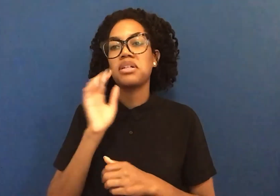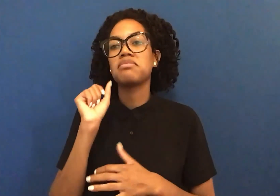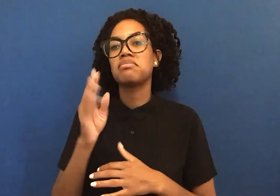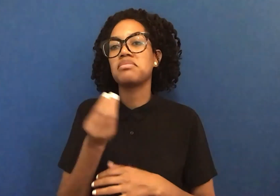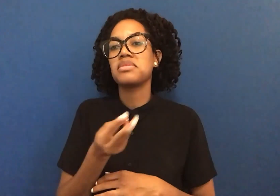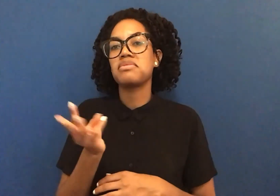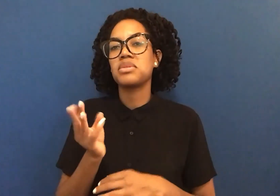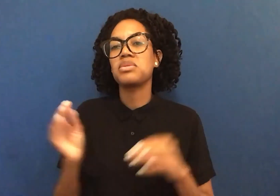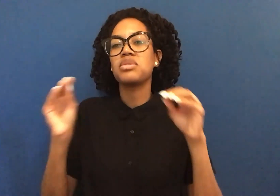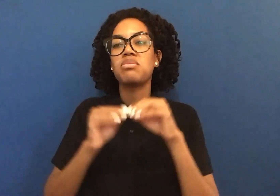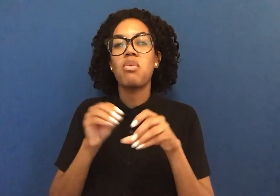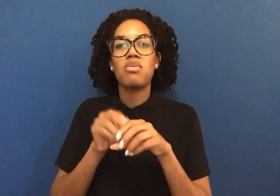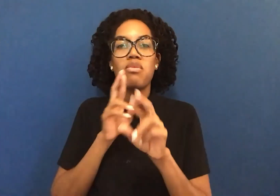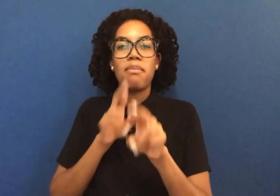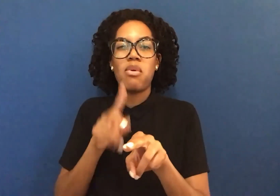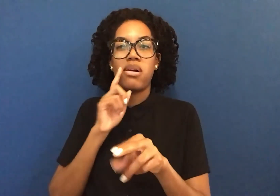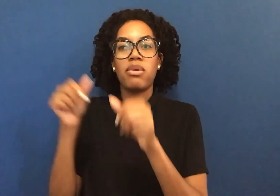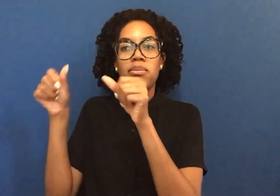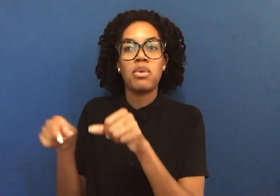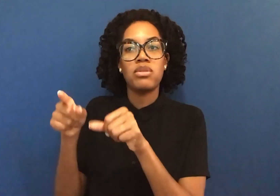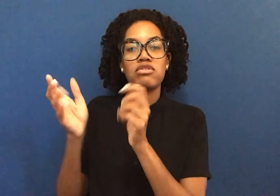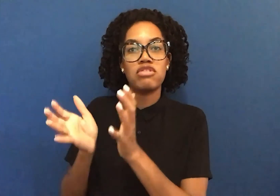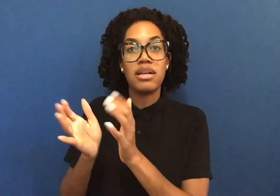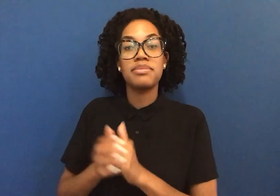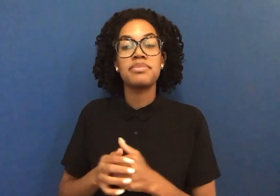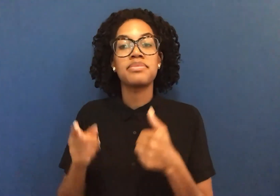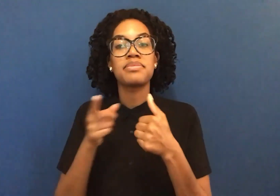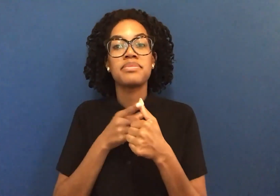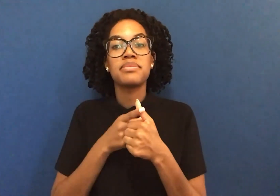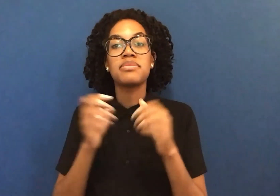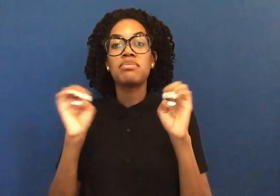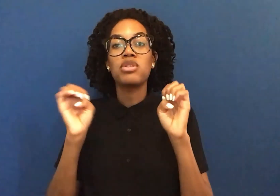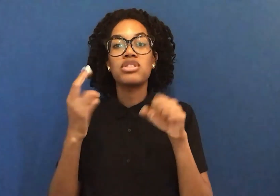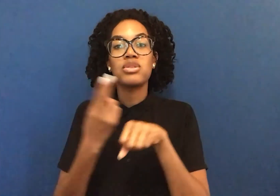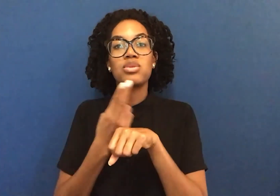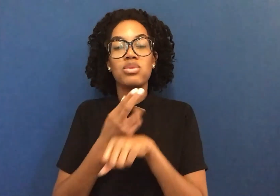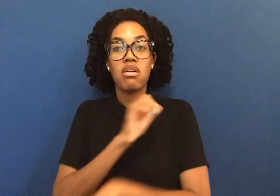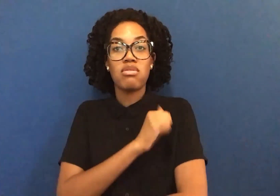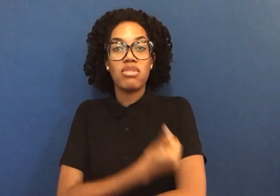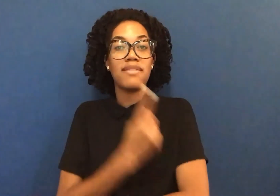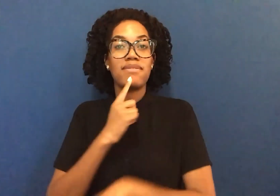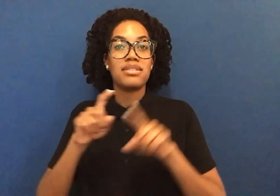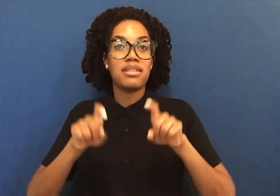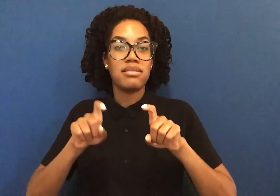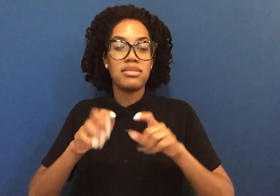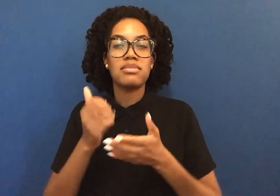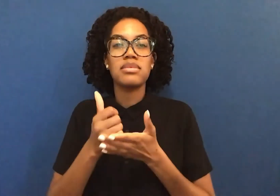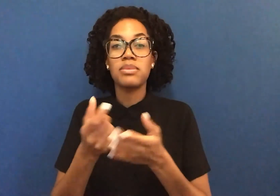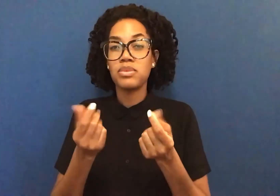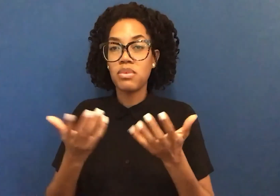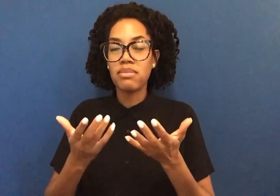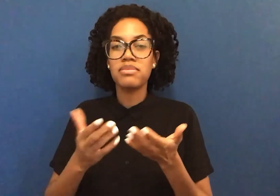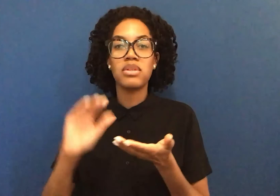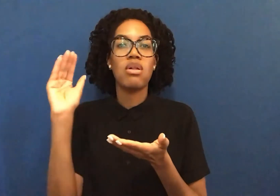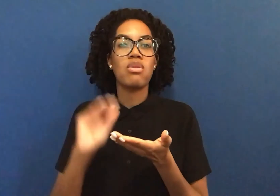chat. One would be an emergency use authorization for testing. This would help lower the regulatory